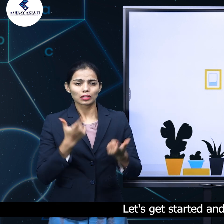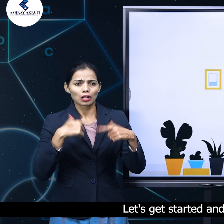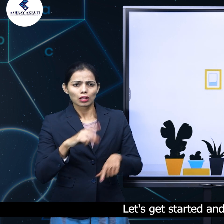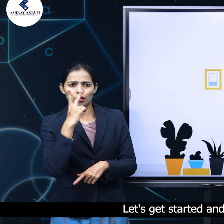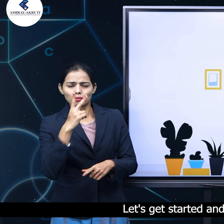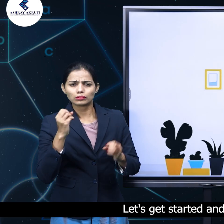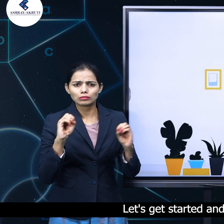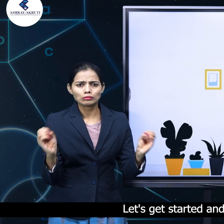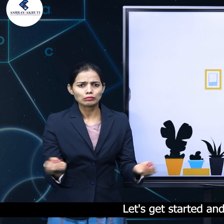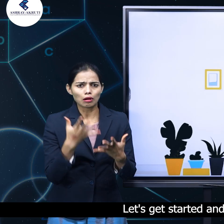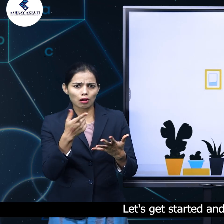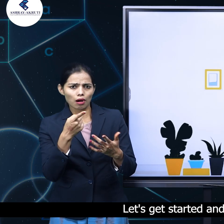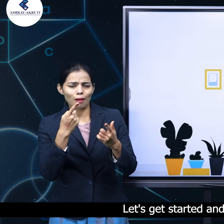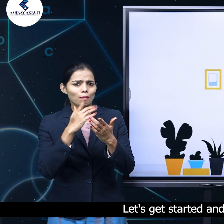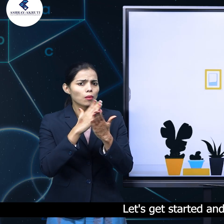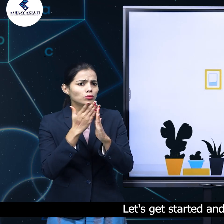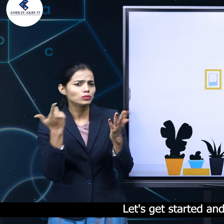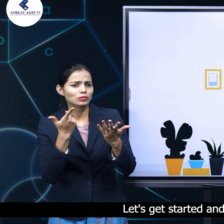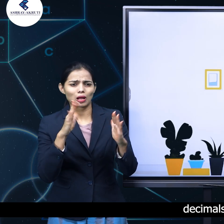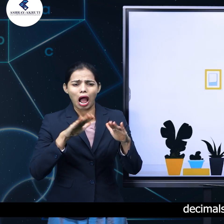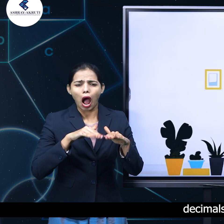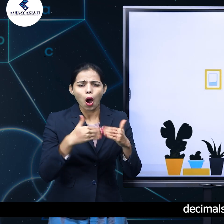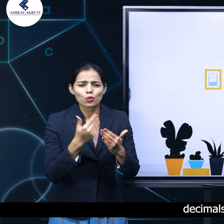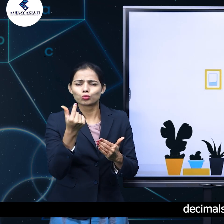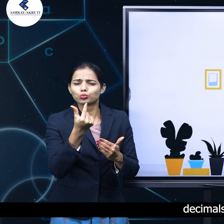Let's get started and discover how useful decimals can be.